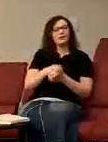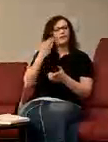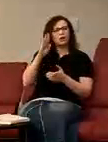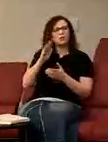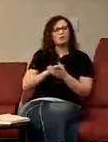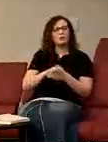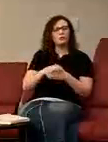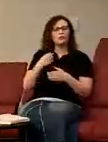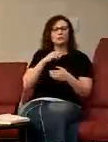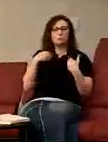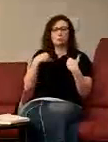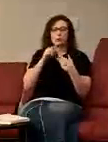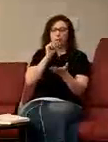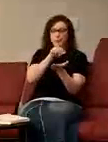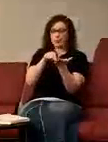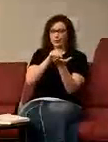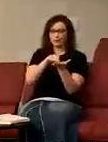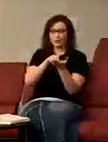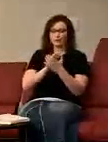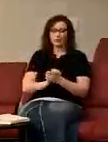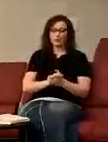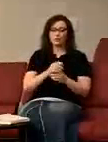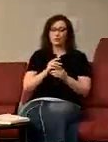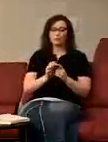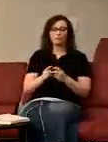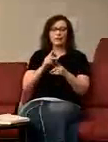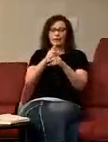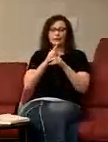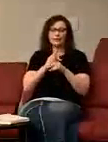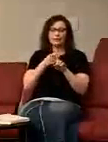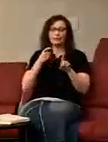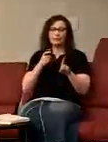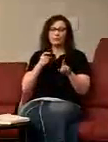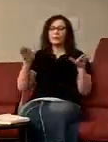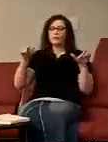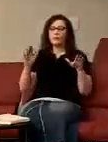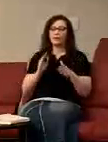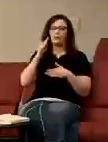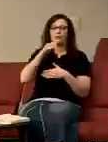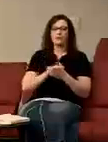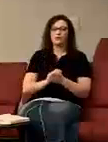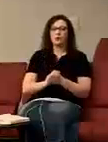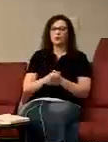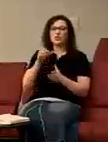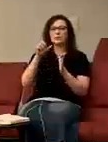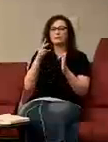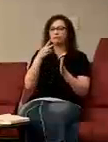got chickens. And so to keep them from flying over the fence, all we do is cut three feathers. And they can't